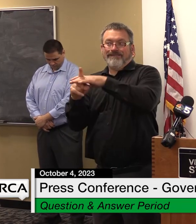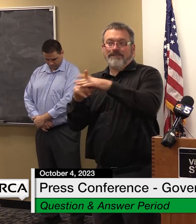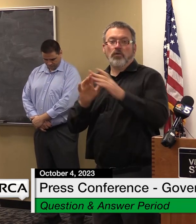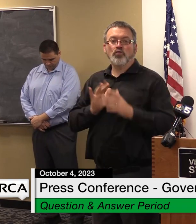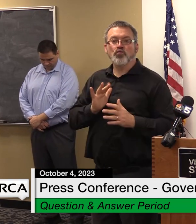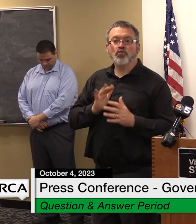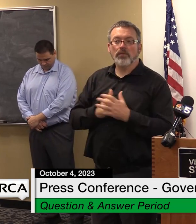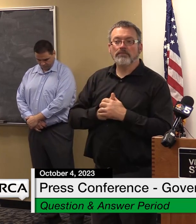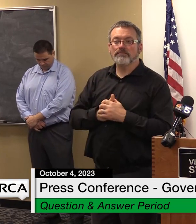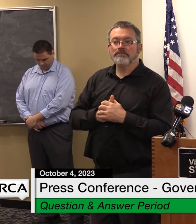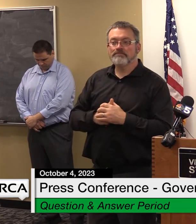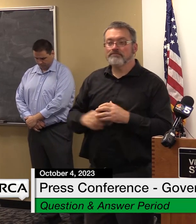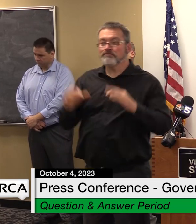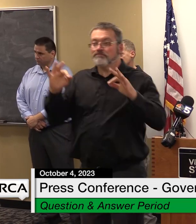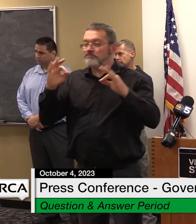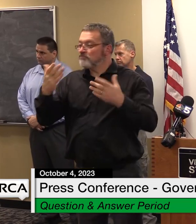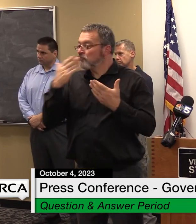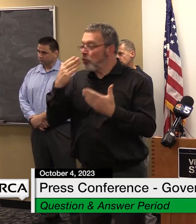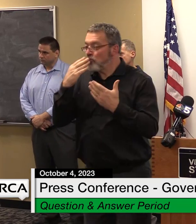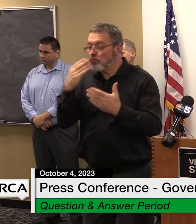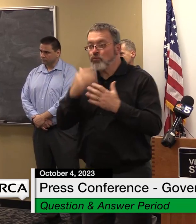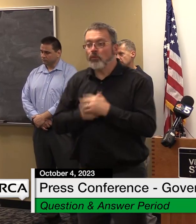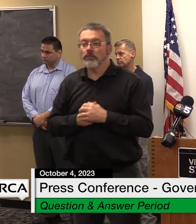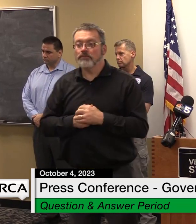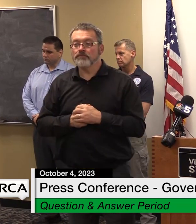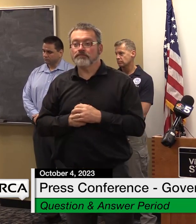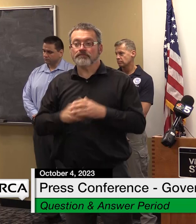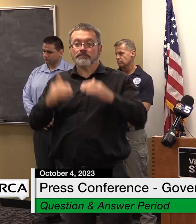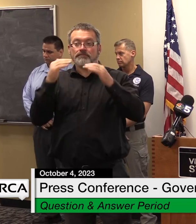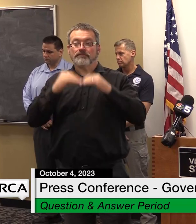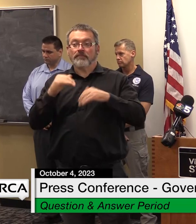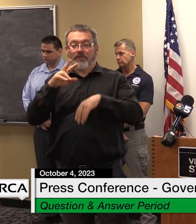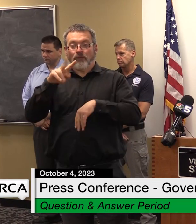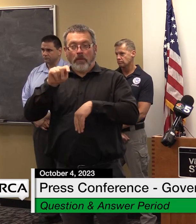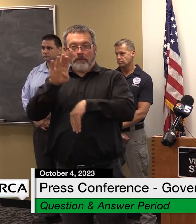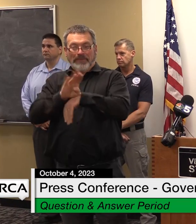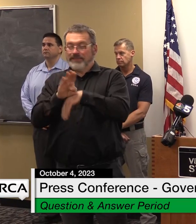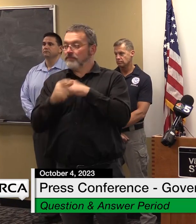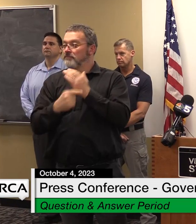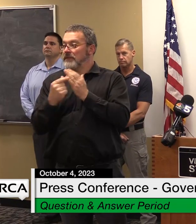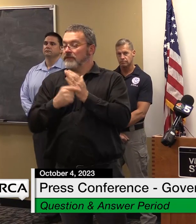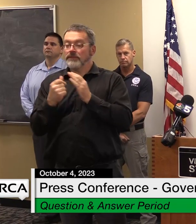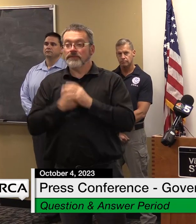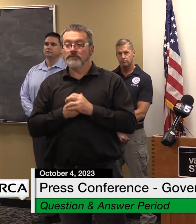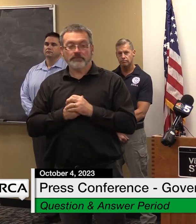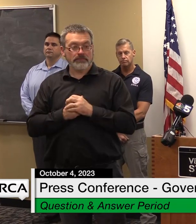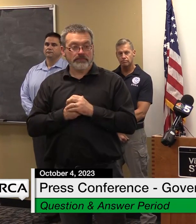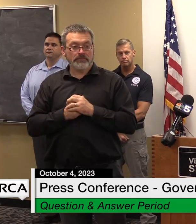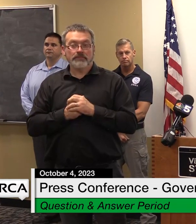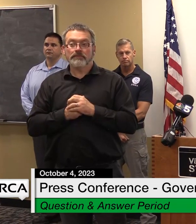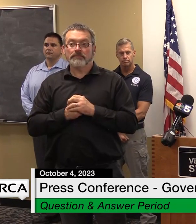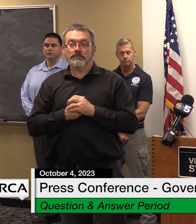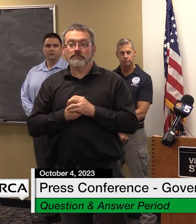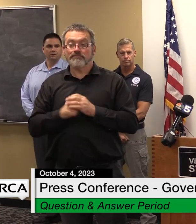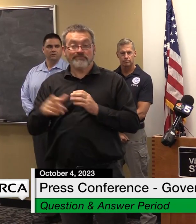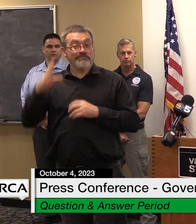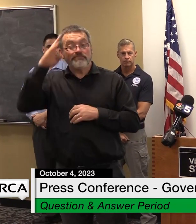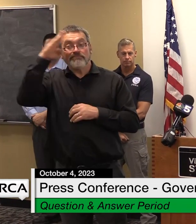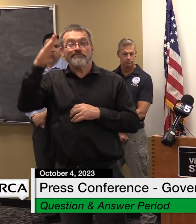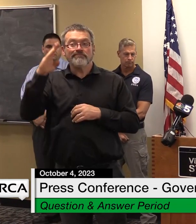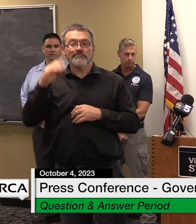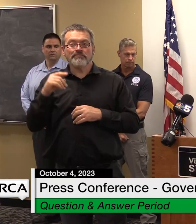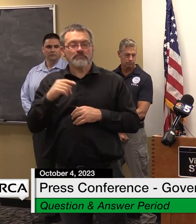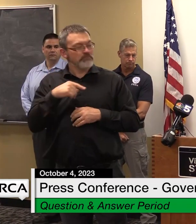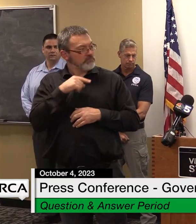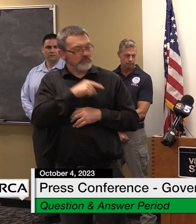Excellent, thank you. Tim McQuiston, Vermont Business Magazine. Hey, Governor, I wonder if you have a reaction